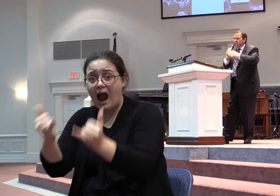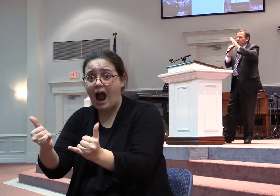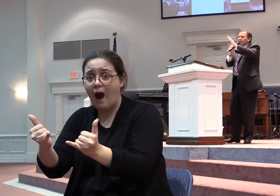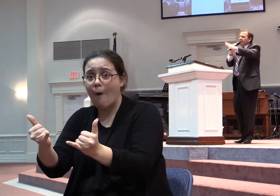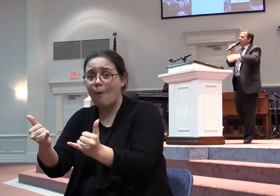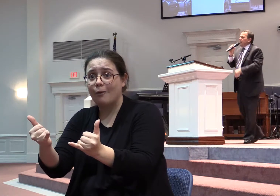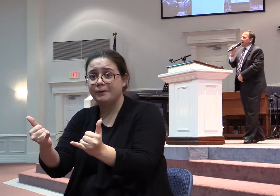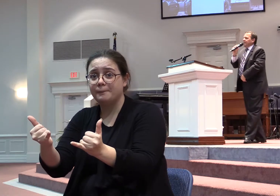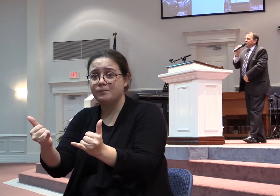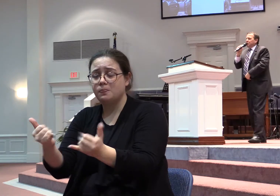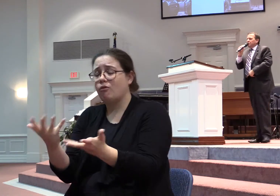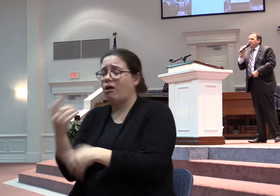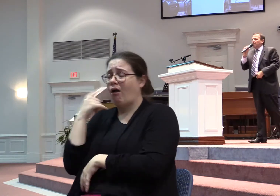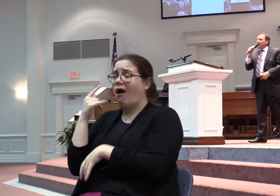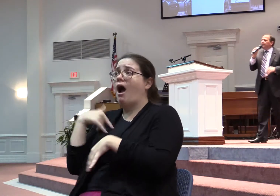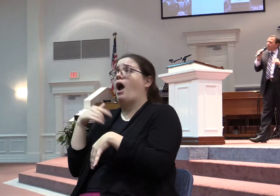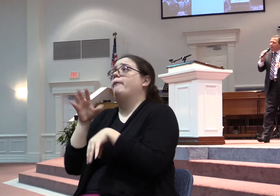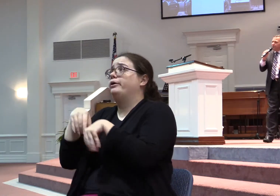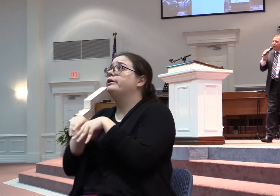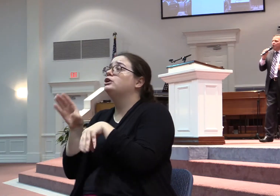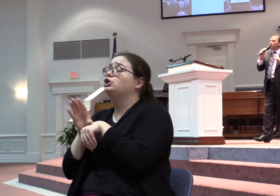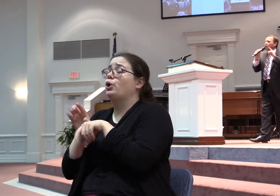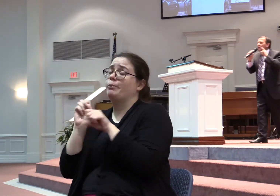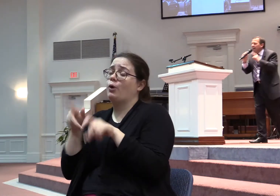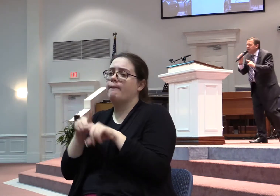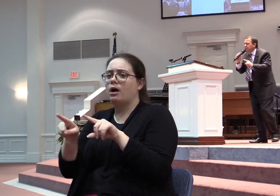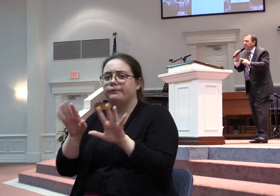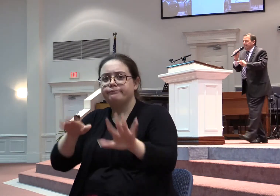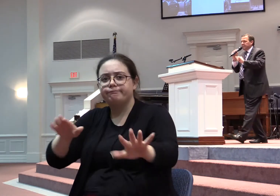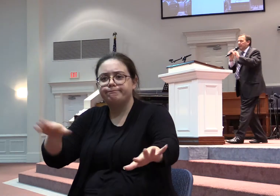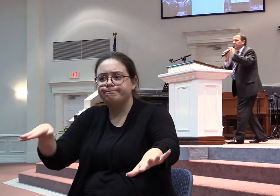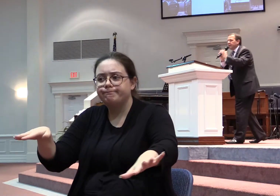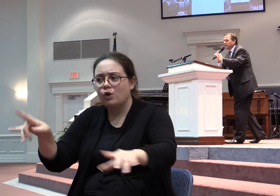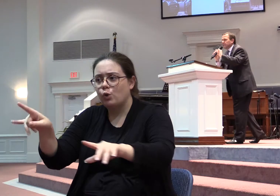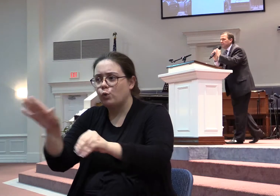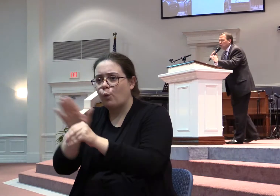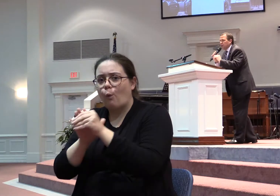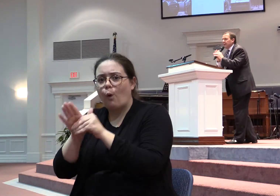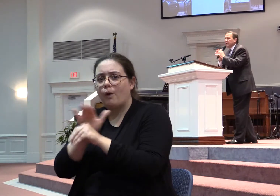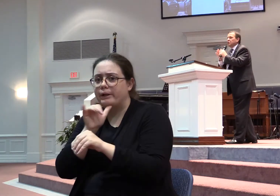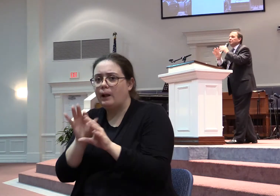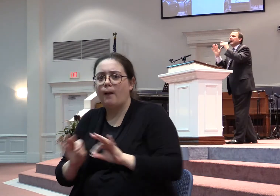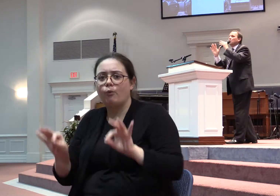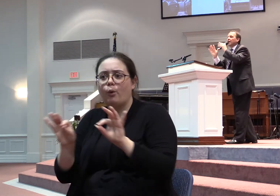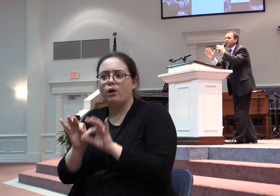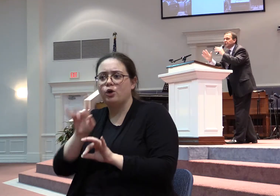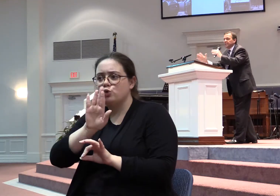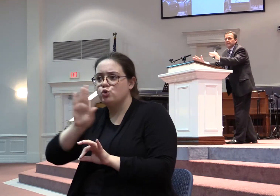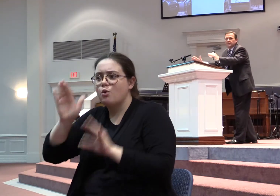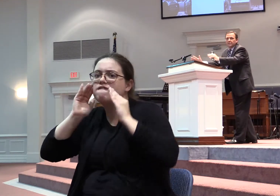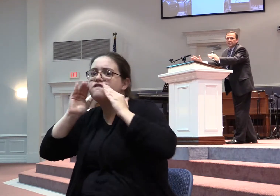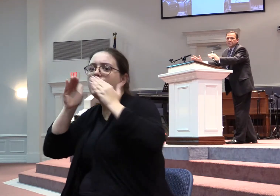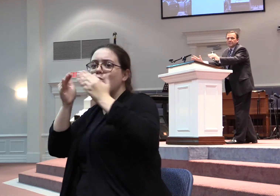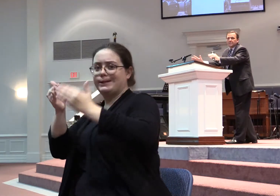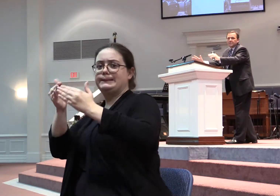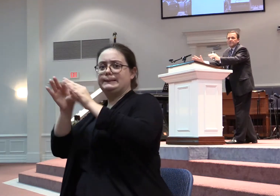now. Some of you thinking, yeah, but I'm in the church, I'm okay, but you hear me. Your location is not near as important as your direction.